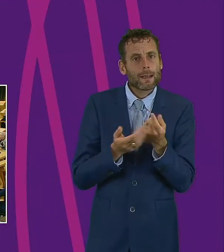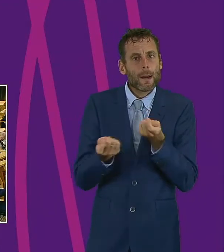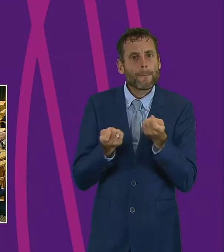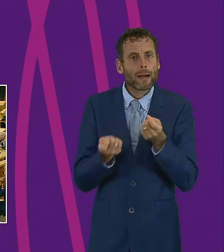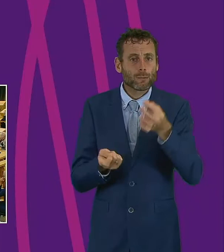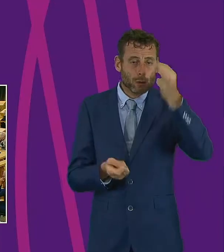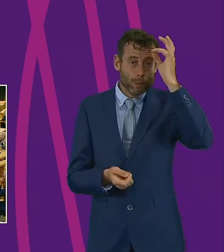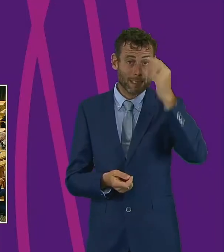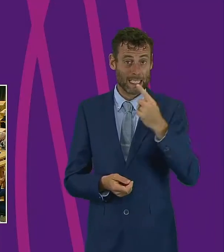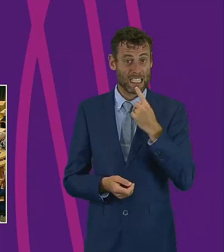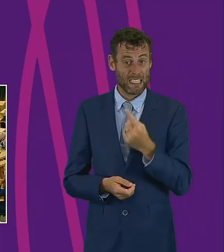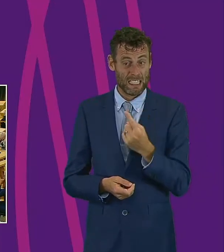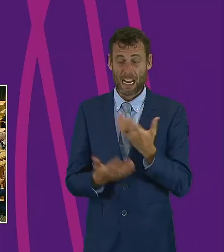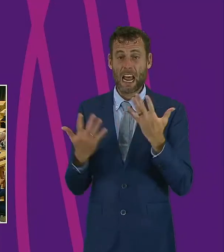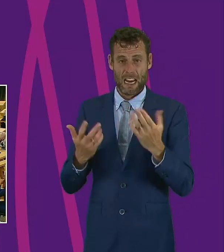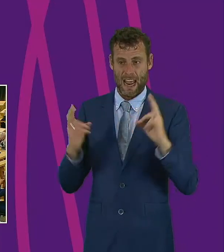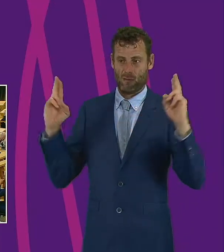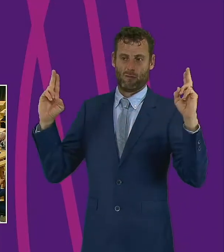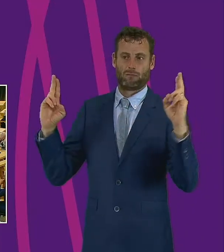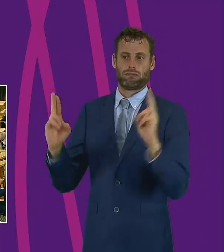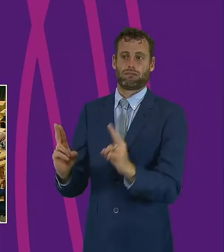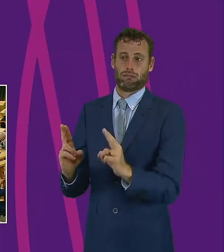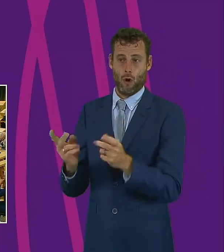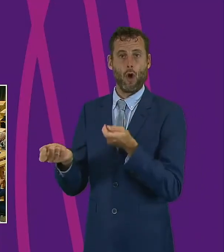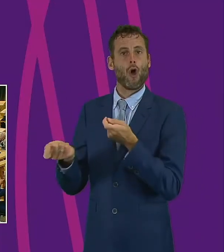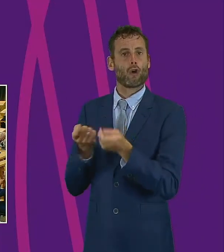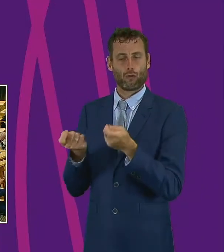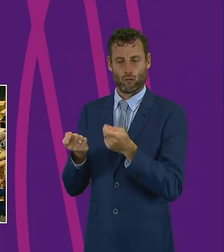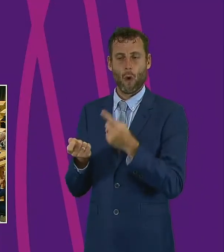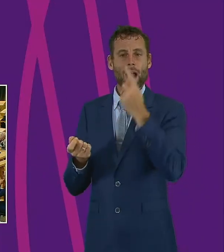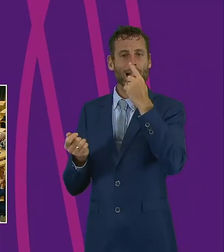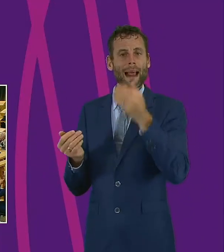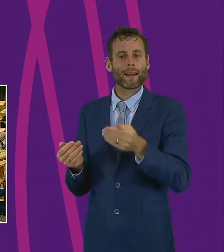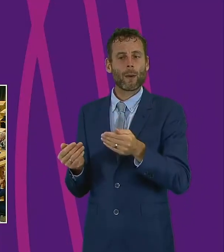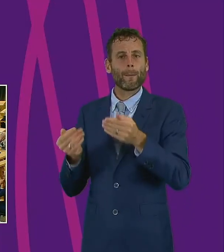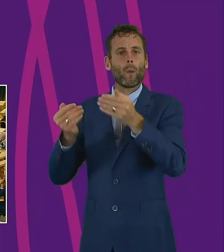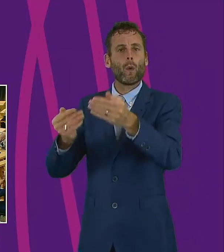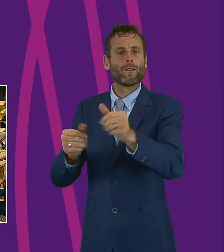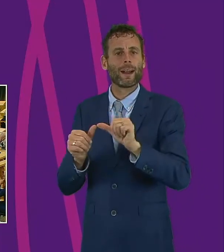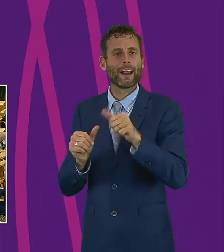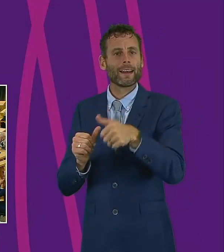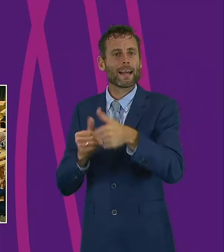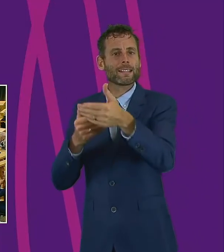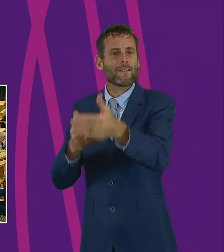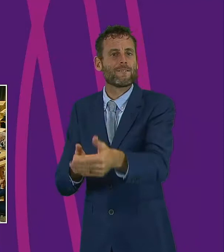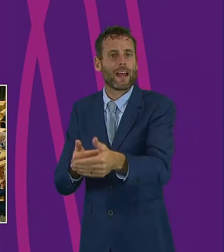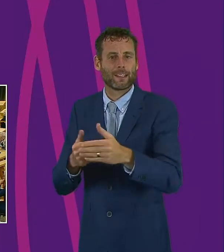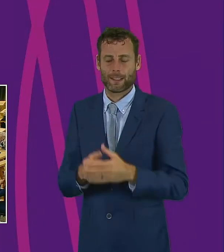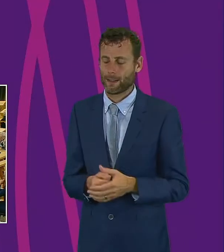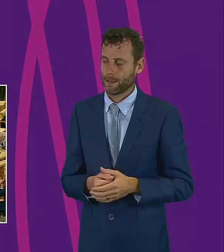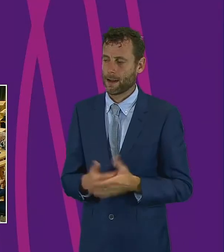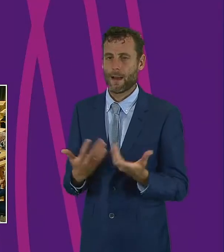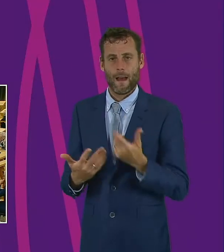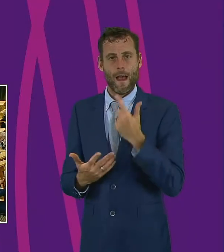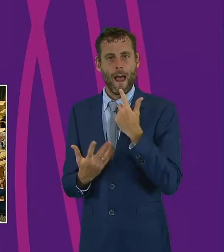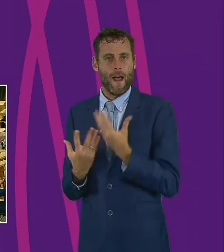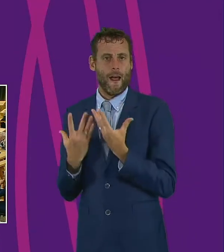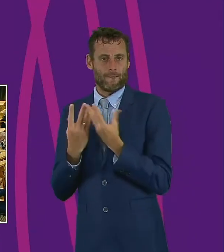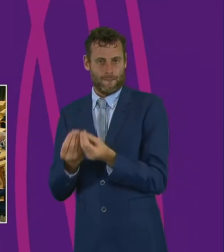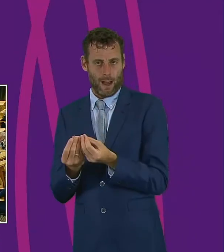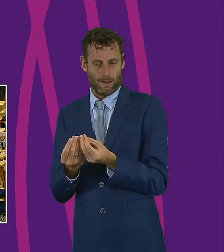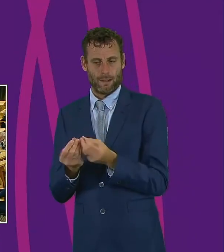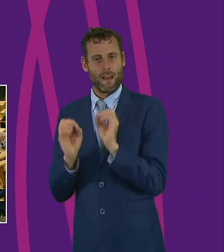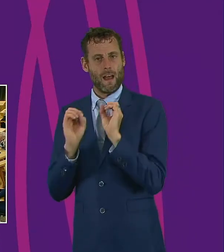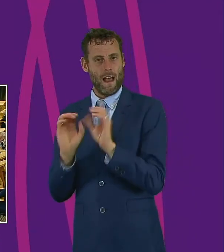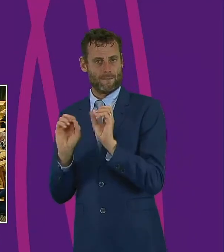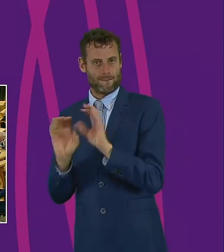the outbreak was adequately under control to allow phasing out from this weekend. Now, of course, advisers advise,